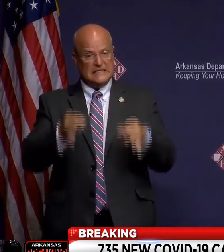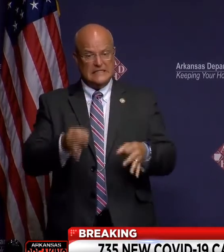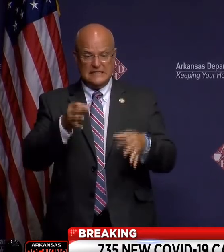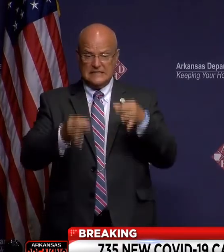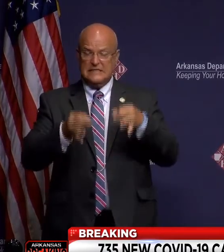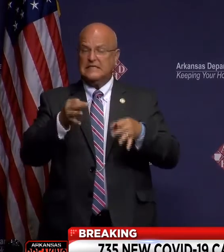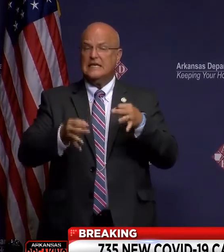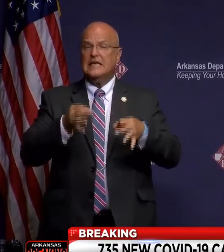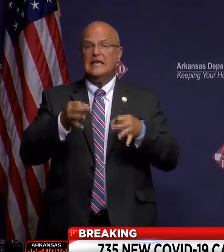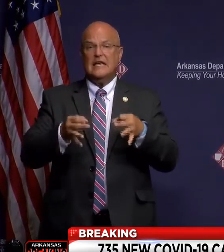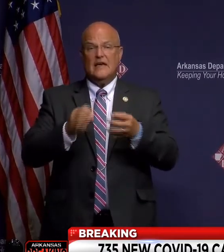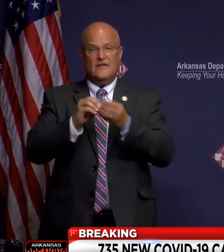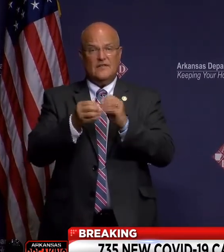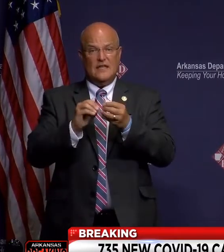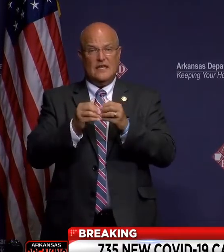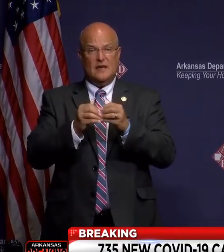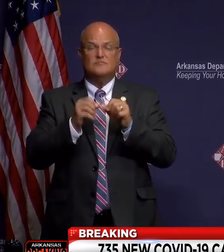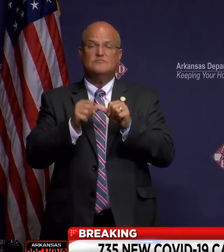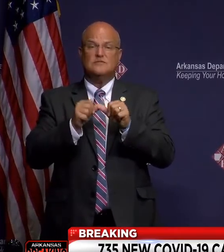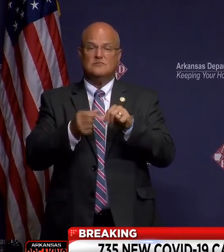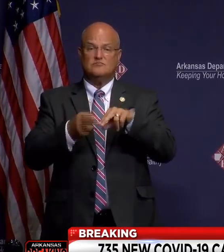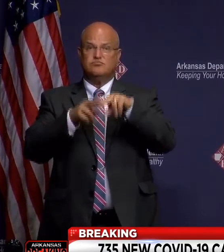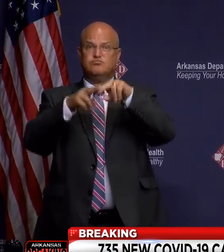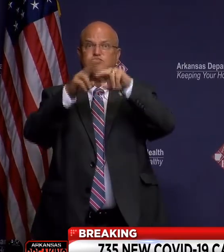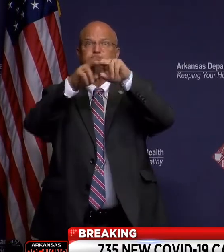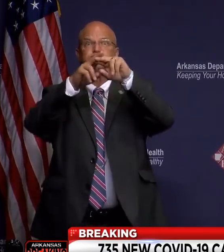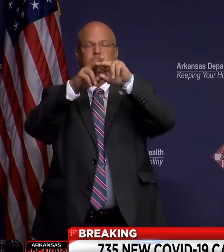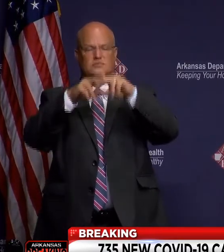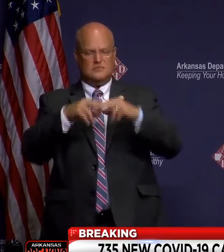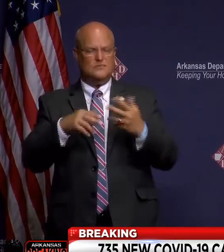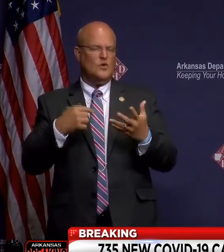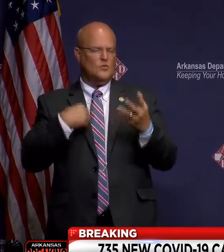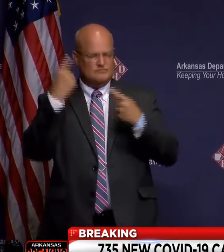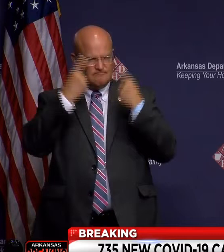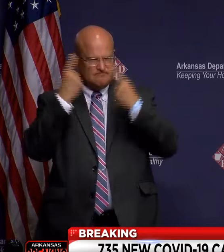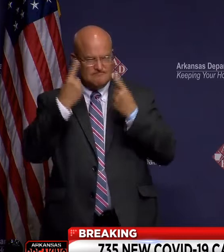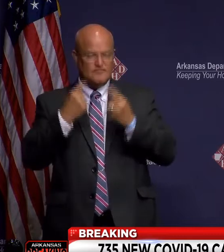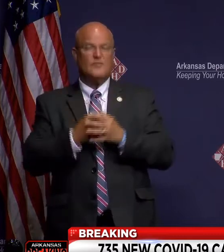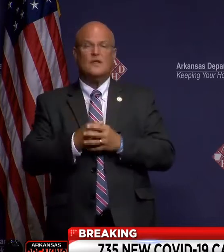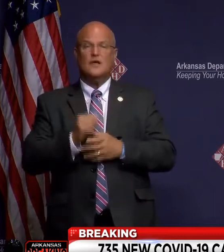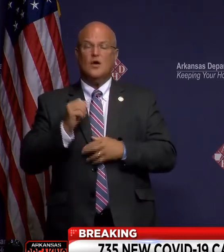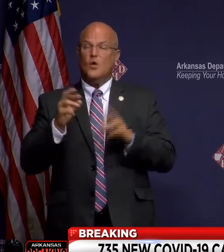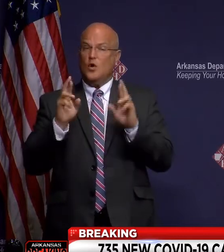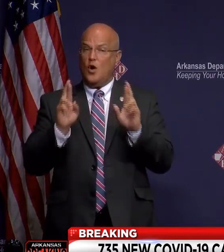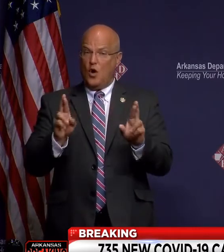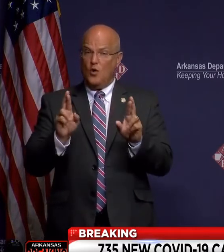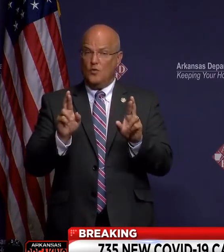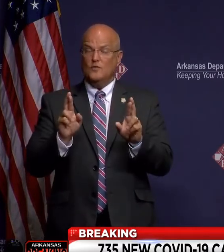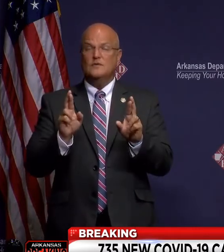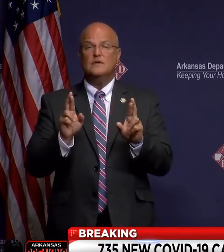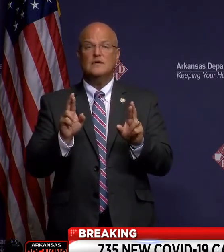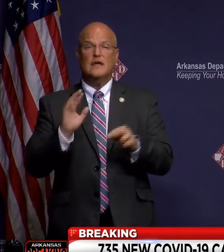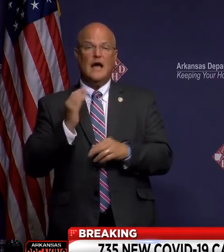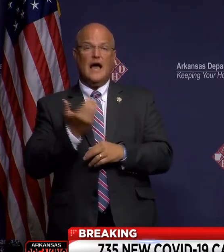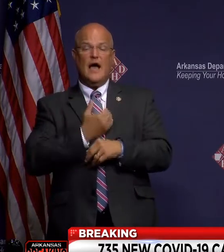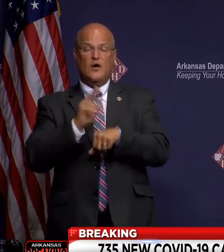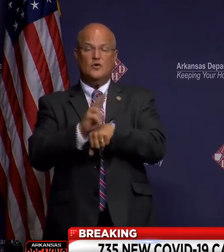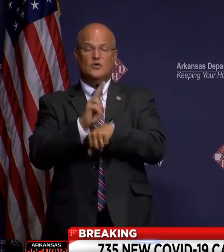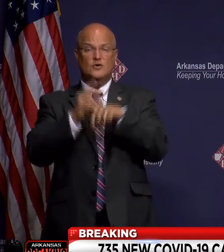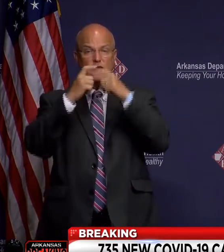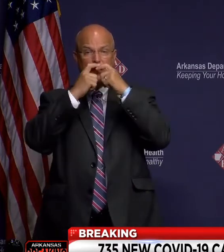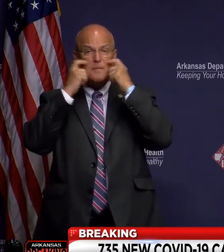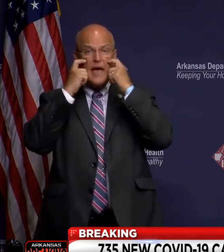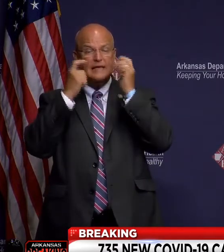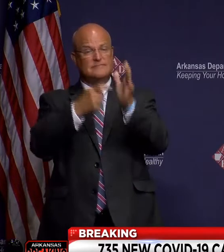if the numbers continue to rise significantly. We are hopeful that our use of the mask